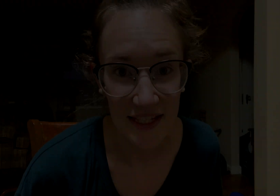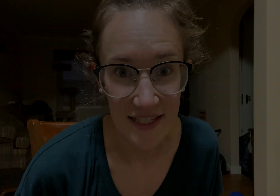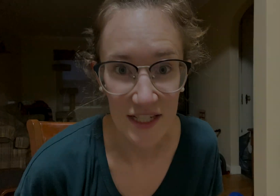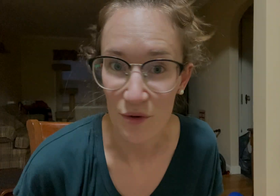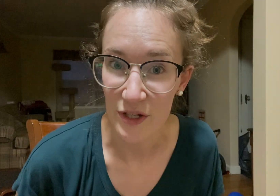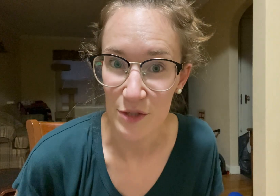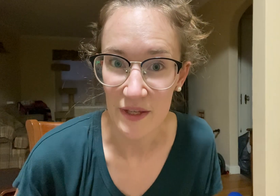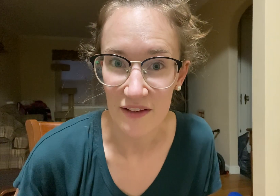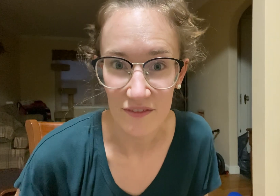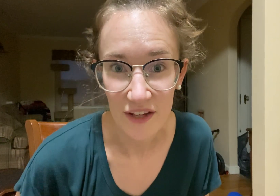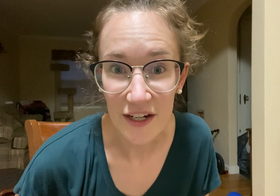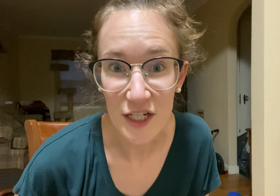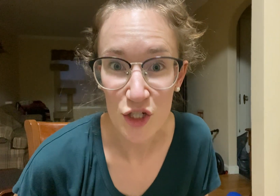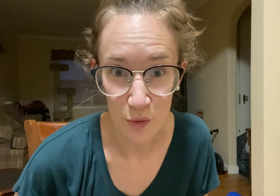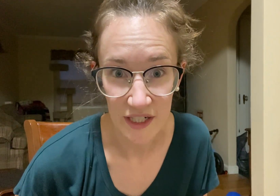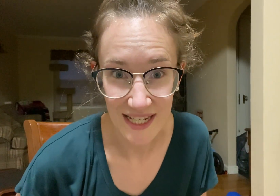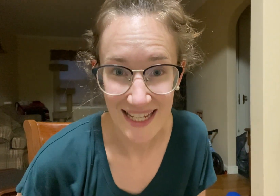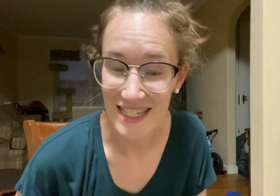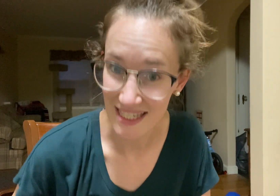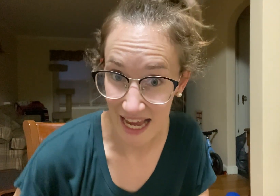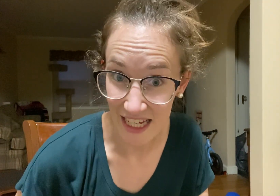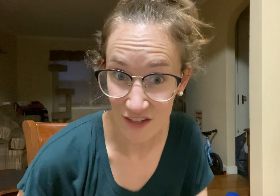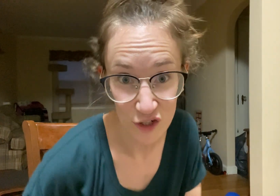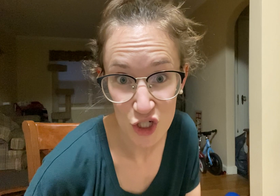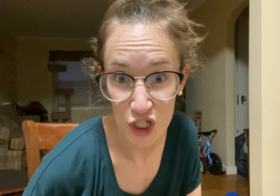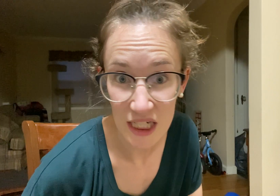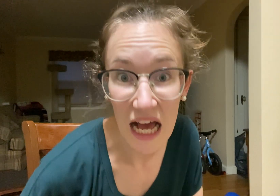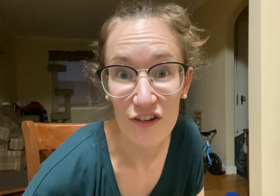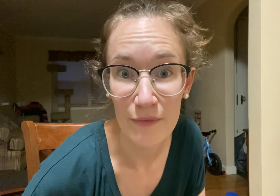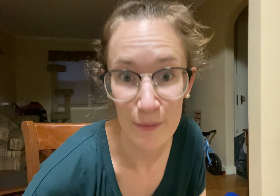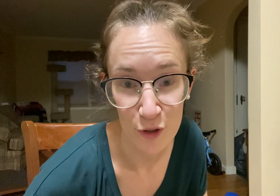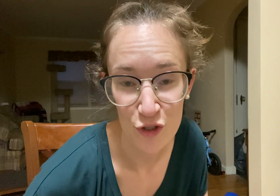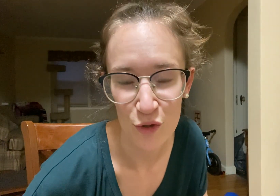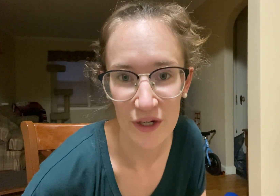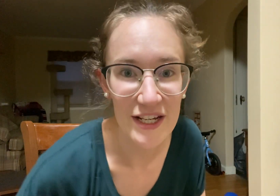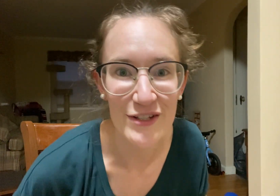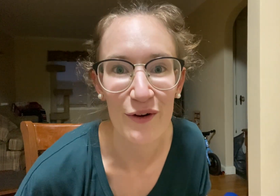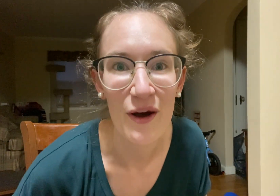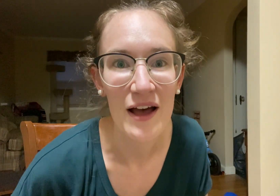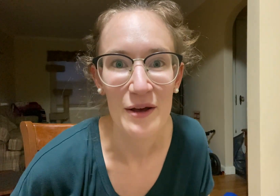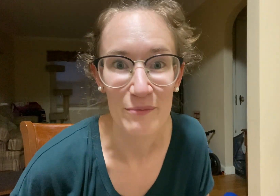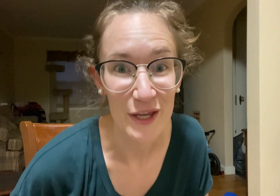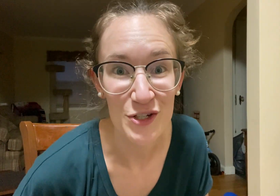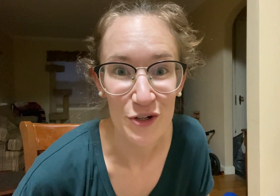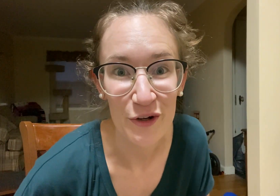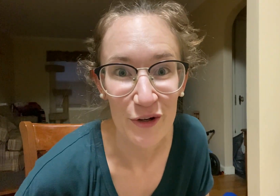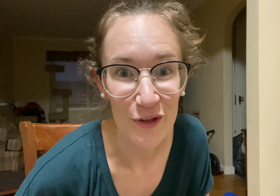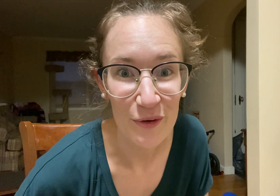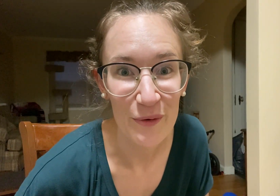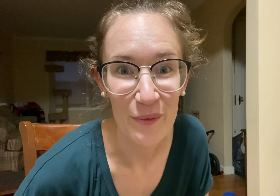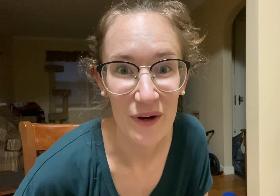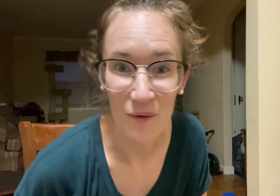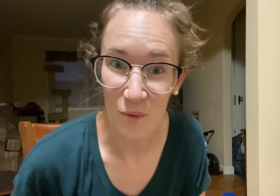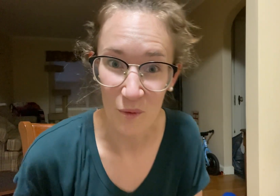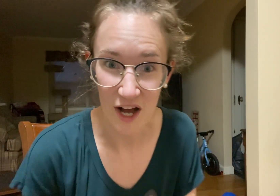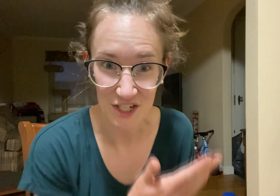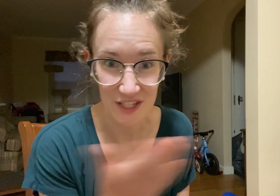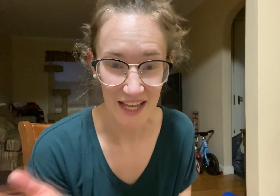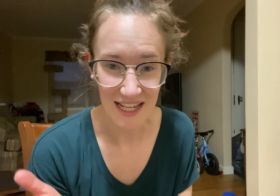This is going to be a very short signed version of my birth story, so make sure you watch that